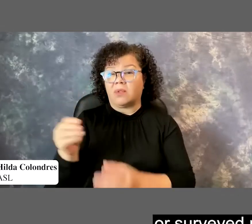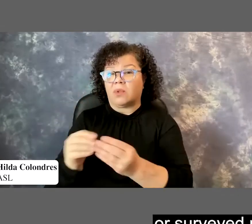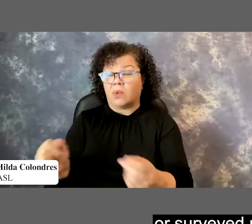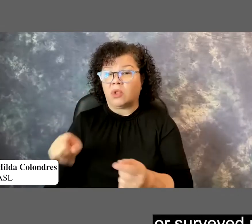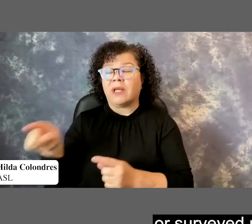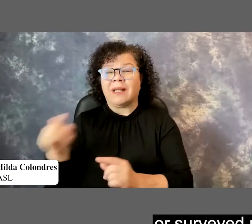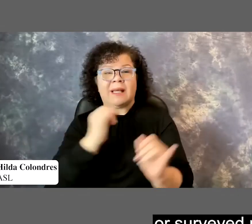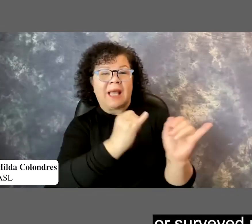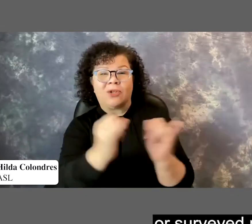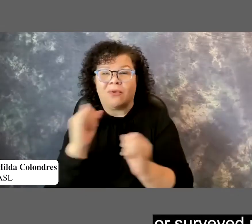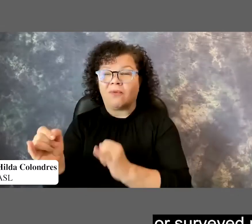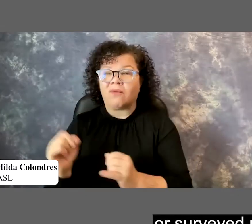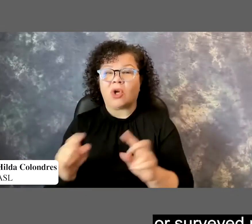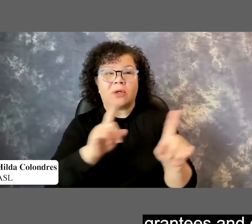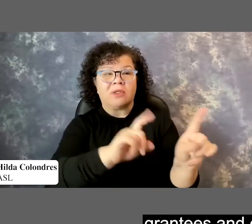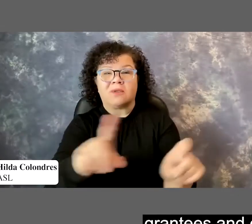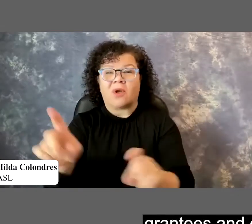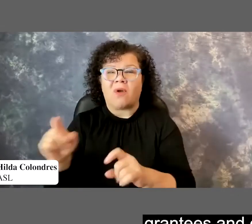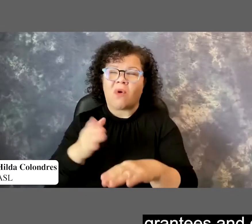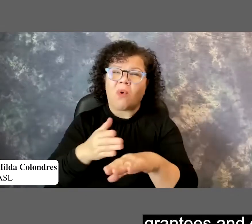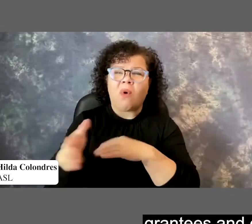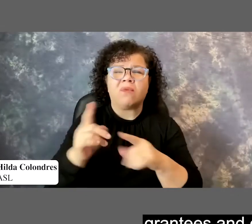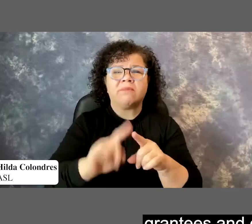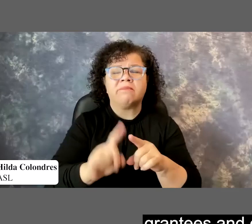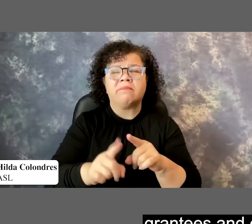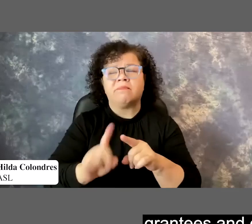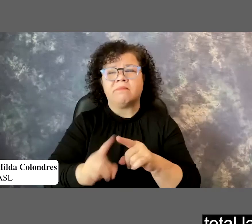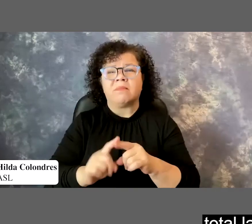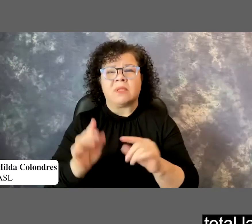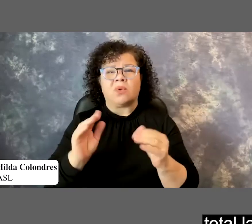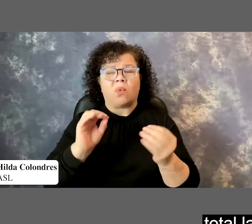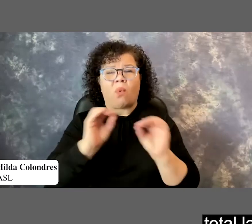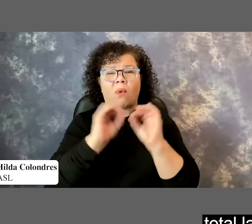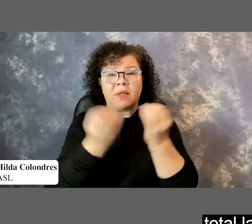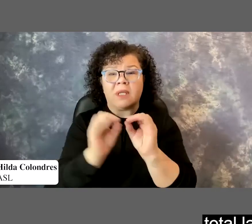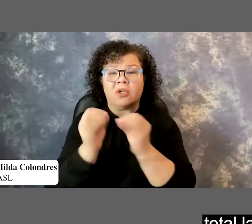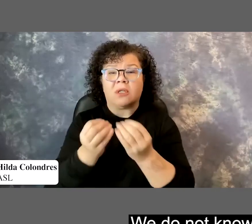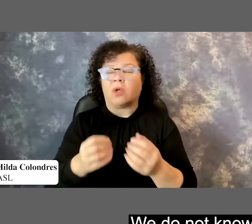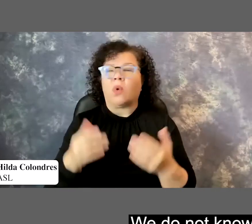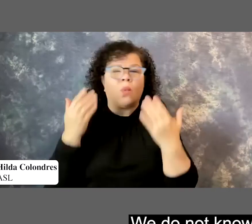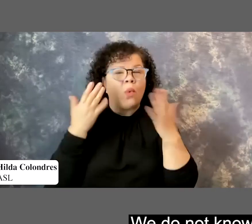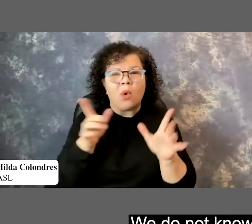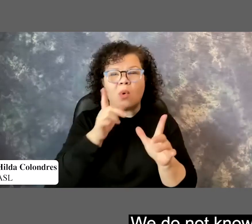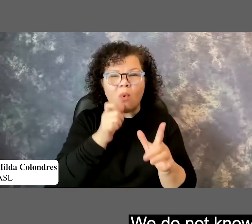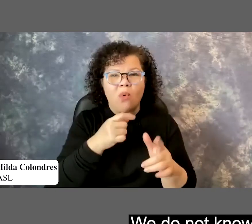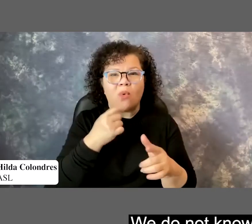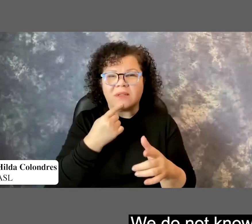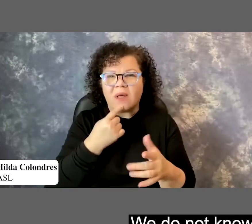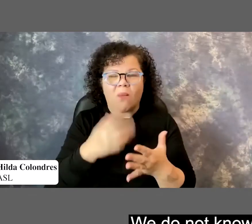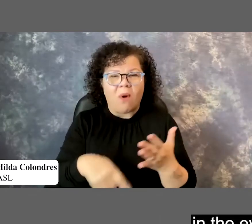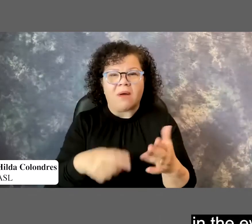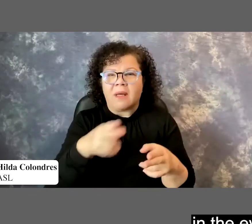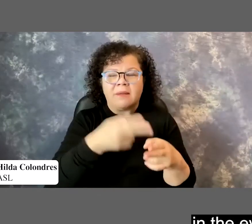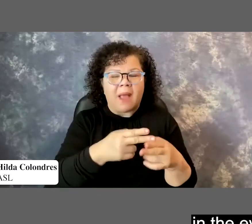surveyed more than 100 grantee organizations in total last year. We do not know who participated in the